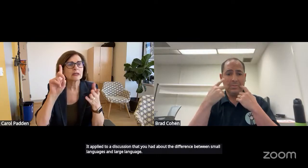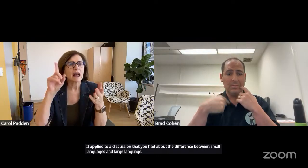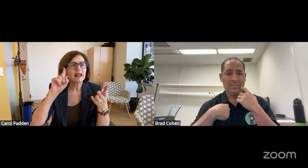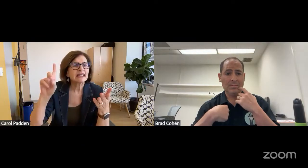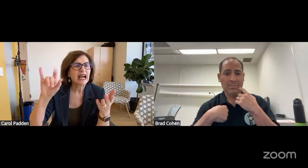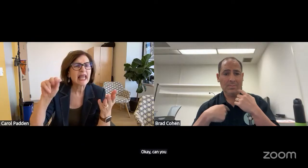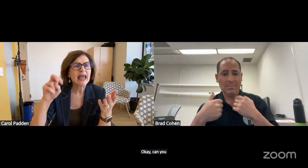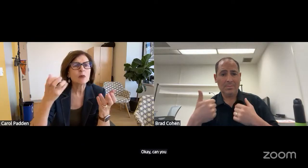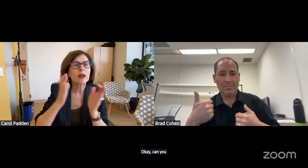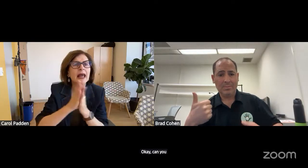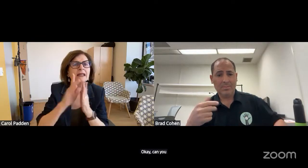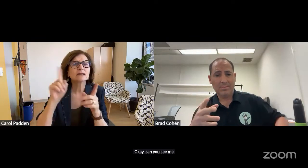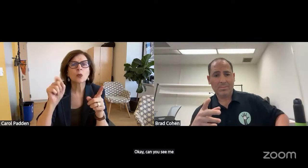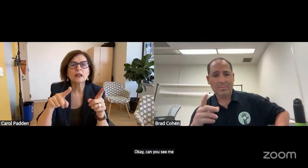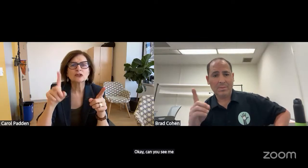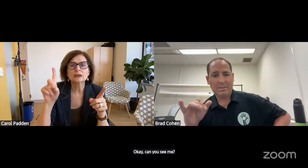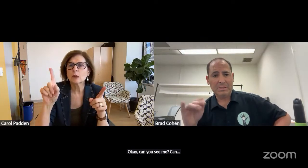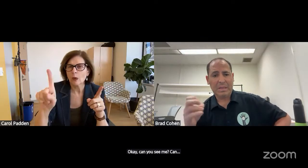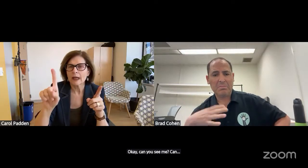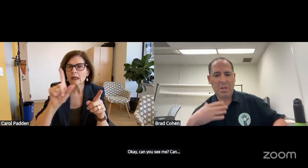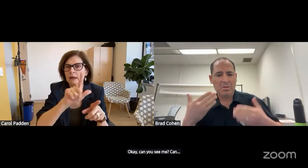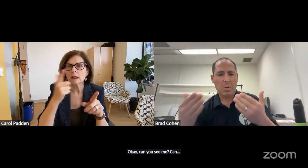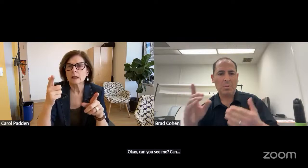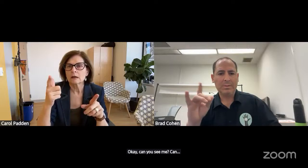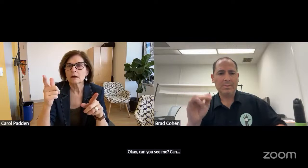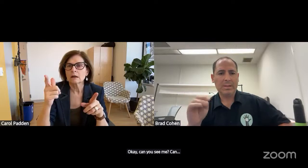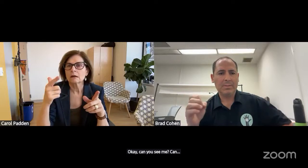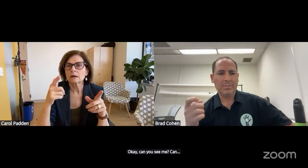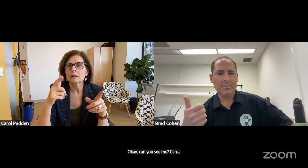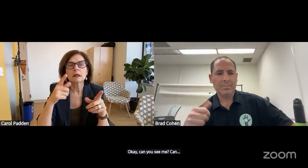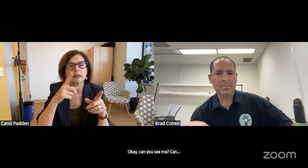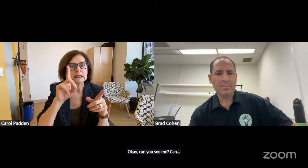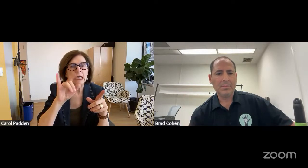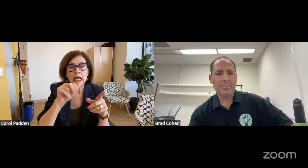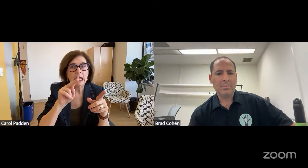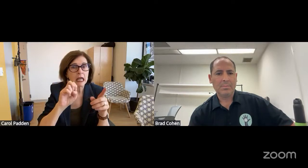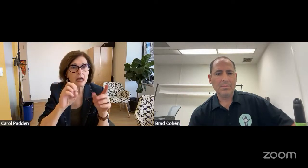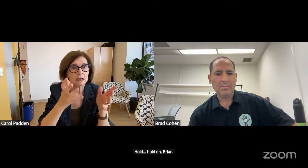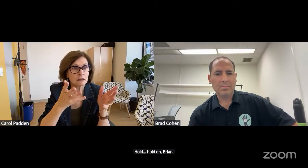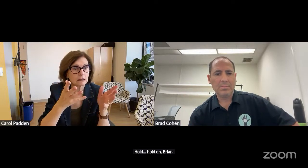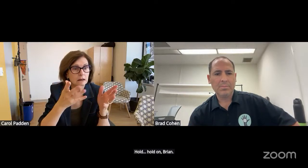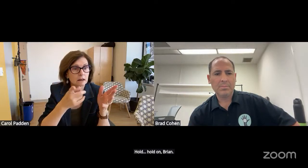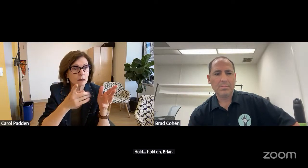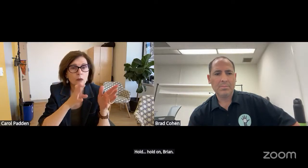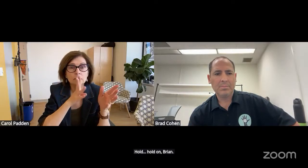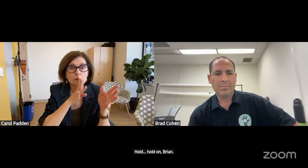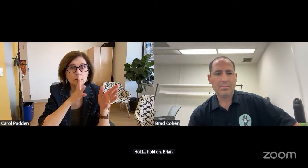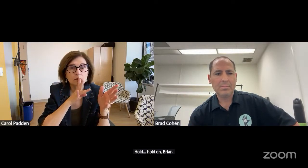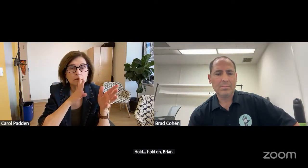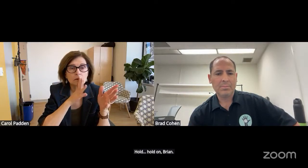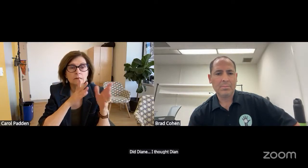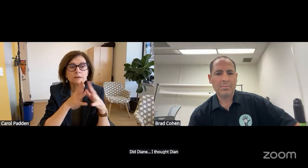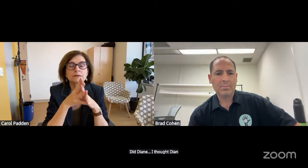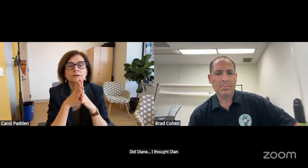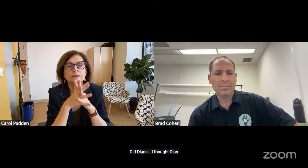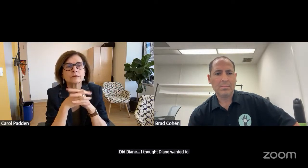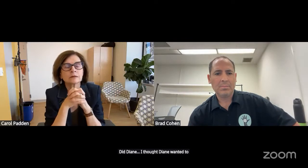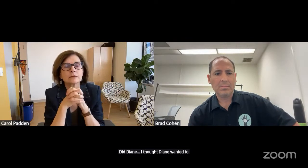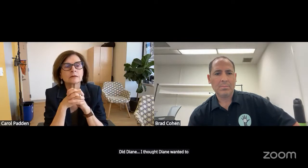Okay, can you see me? Can, hold, hold on, Brad. Did Diane, I thought Diane wanted to ask a question. I just want to make